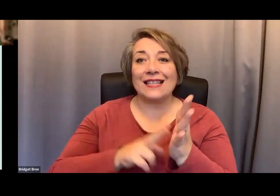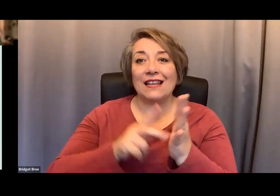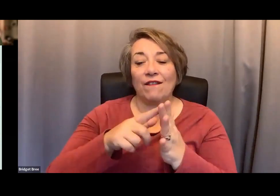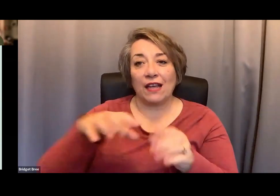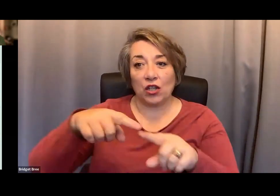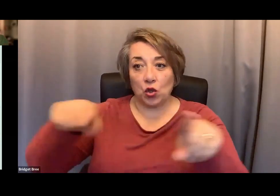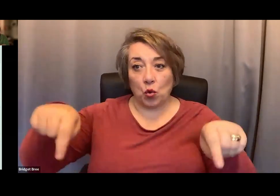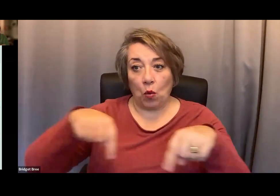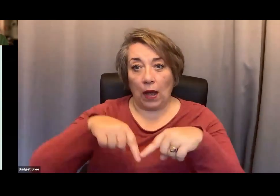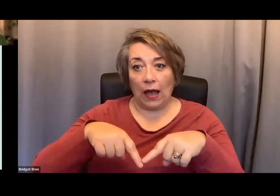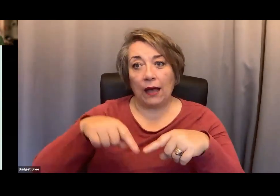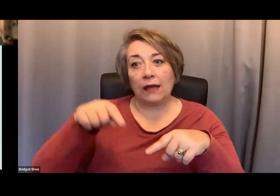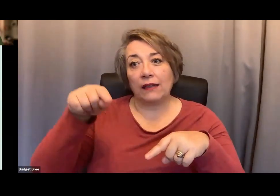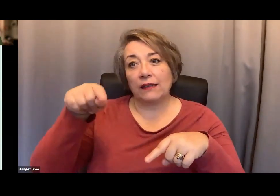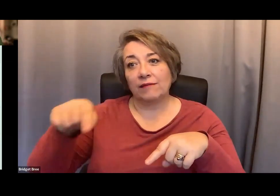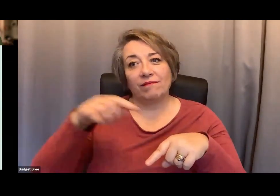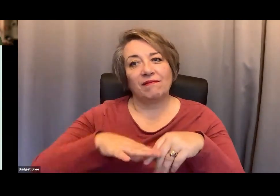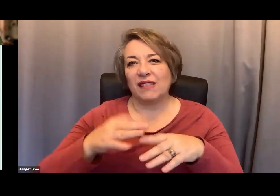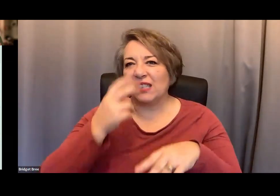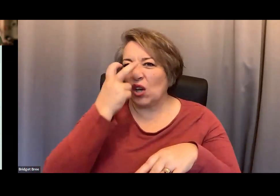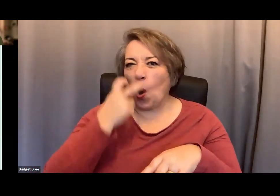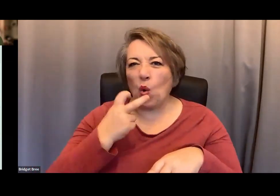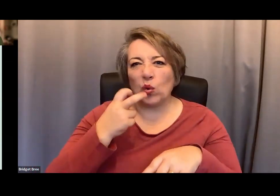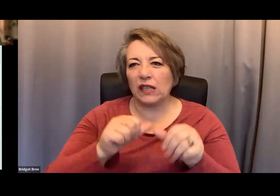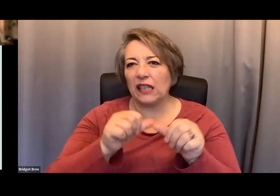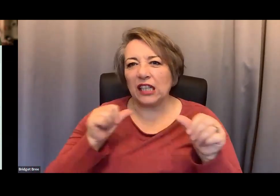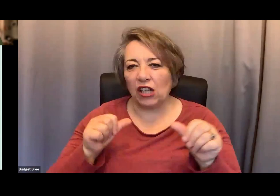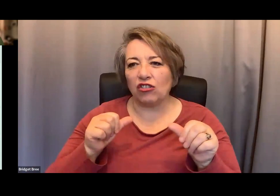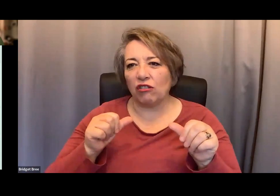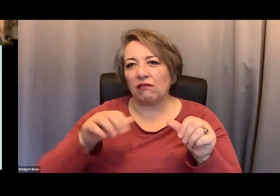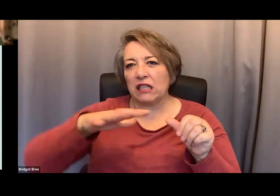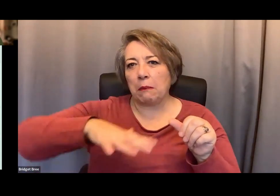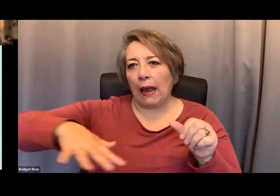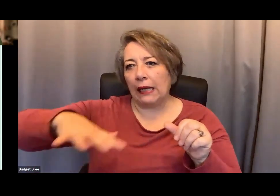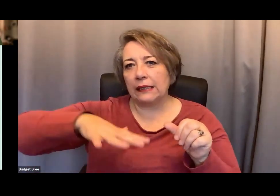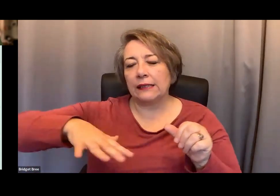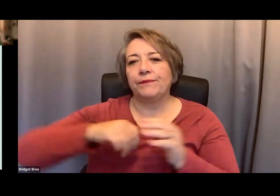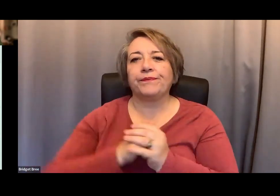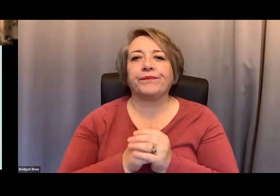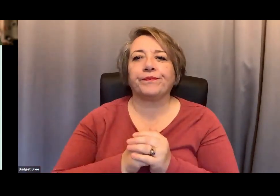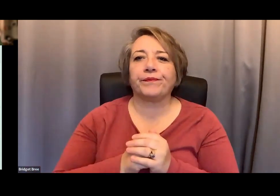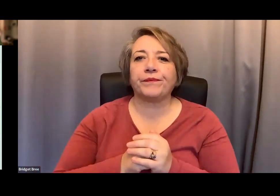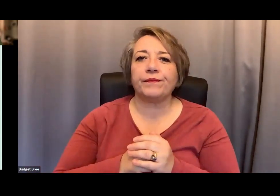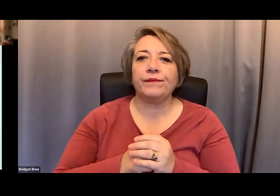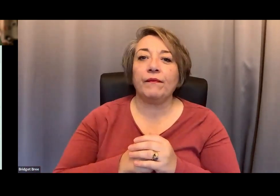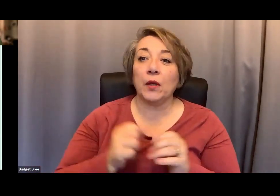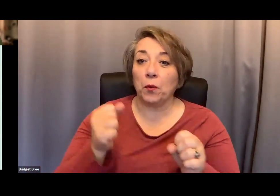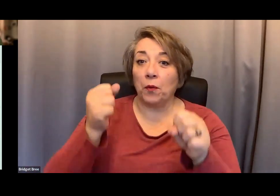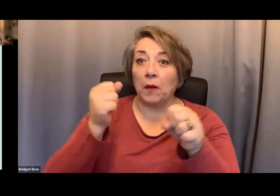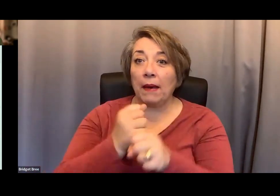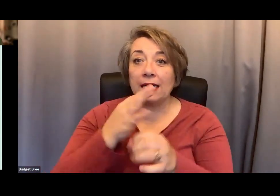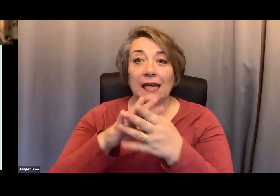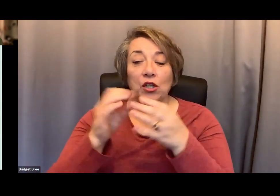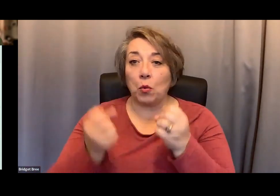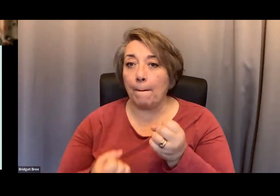building right in the heart of our neighbourhood in Ladywood in Birmingham, turning it into a pop-up studio